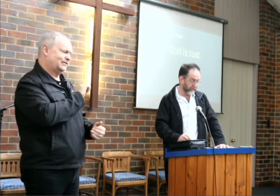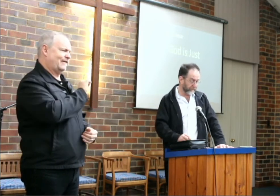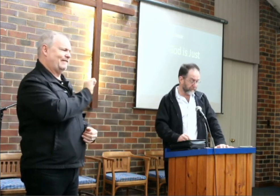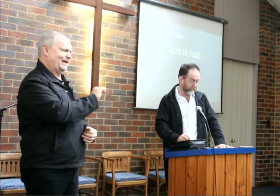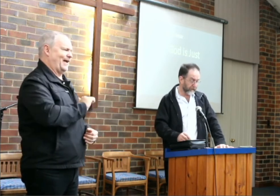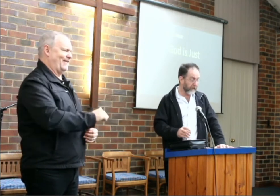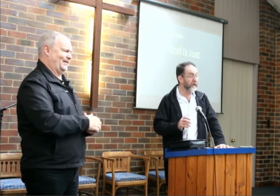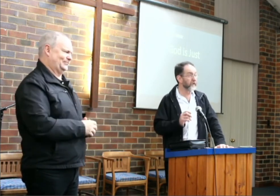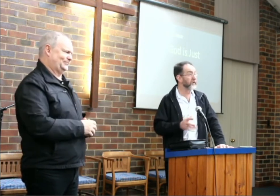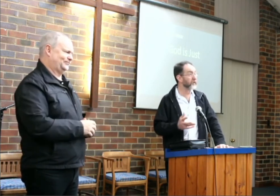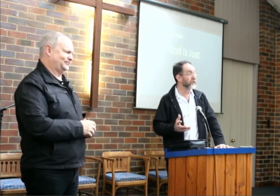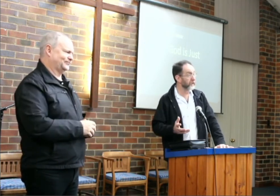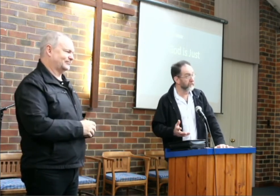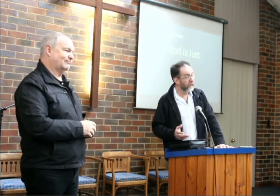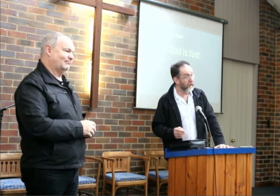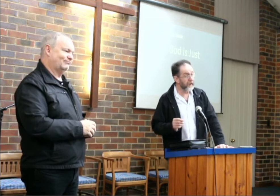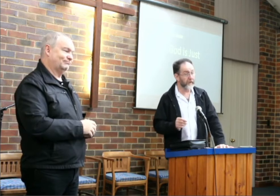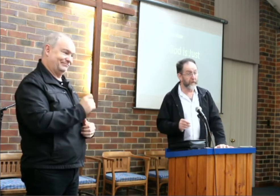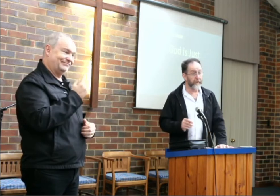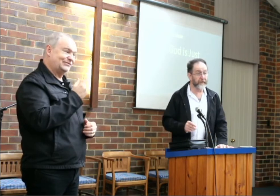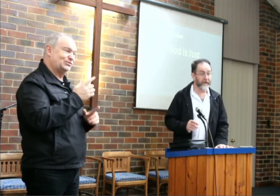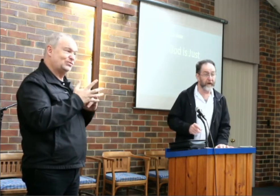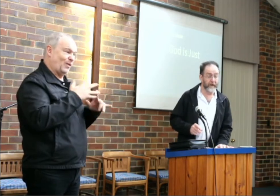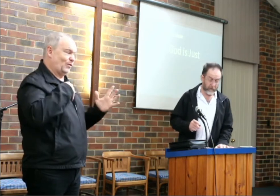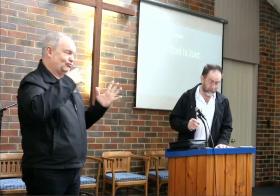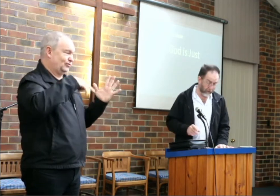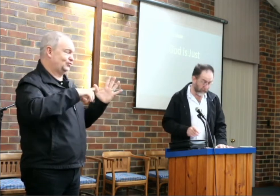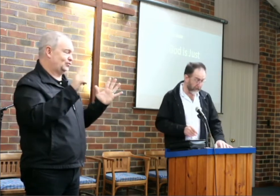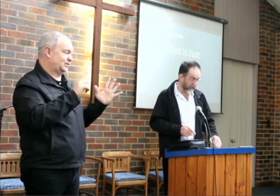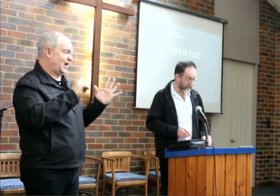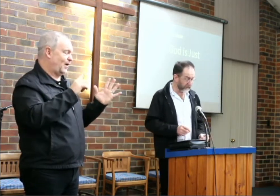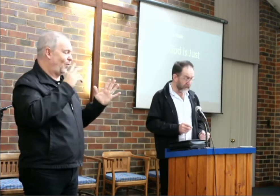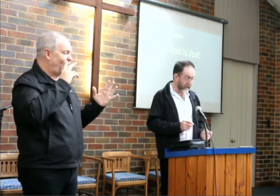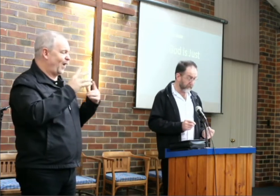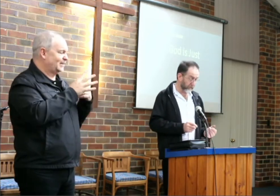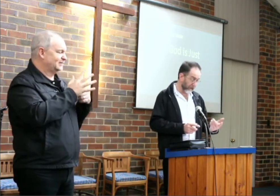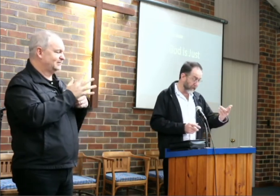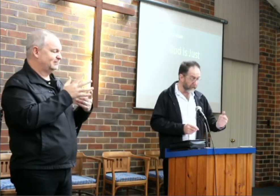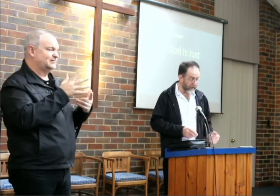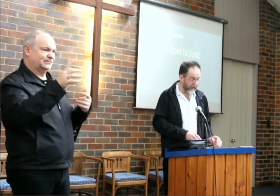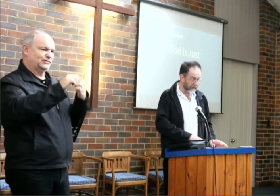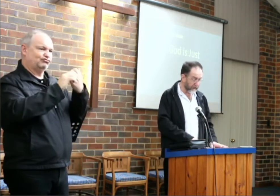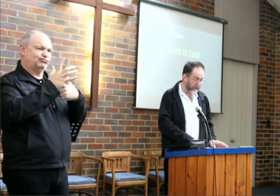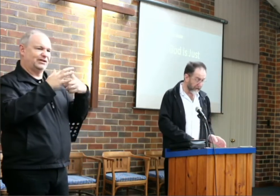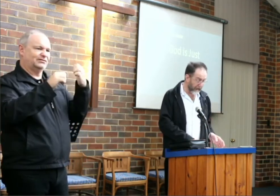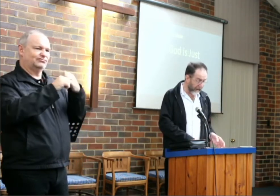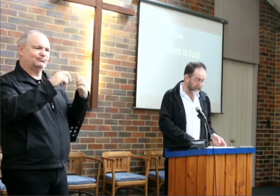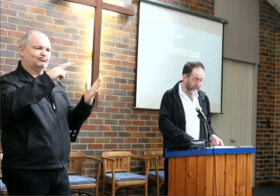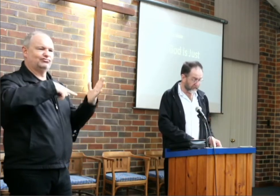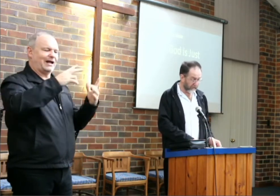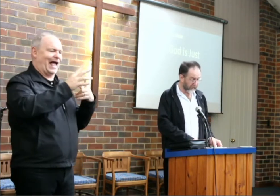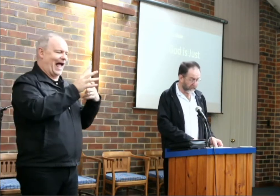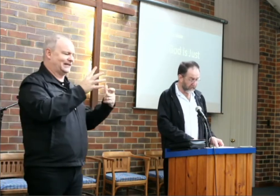dictates is due to them. And that's what we read today when we were looking at, when Greg read out in